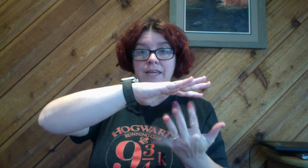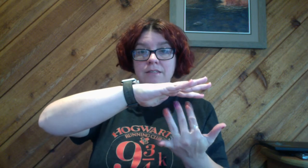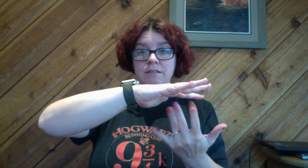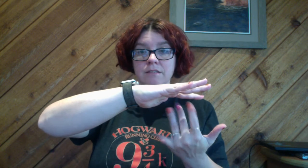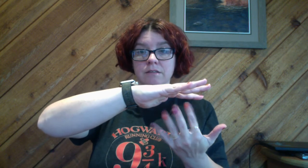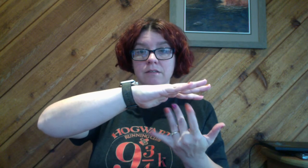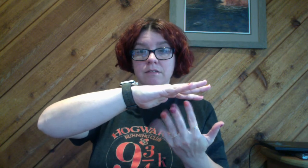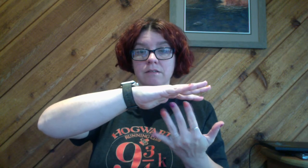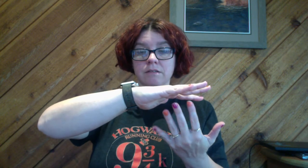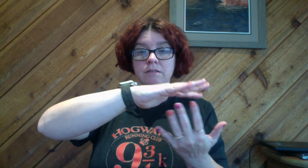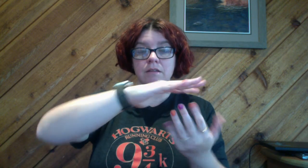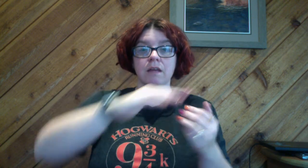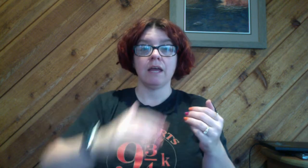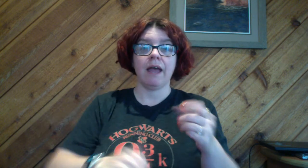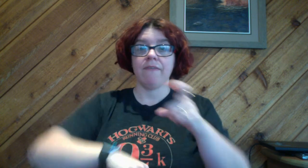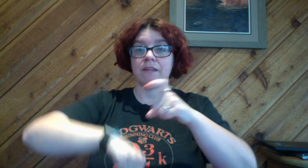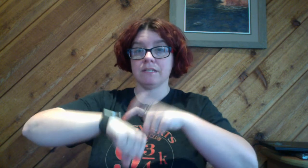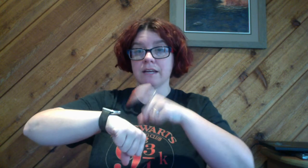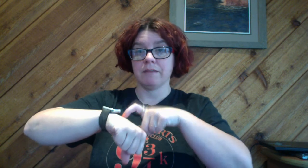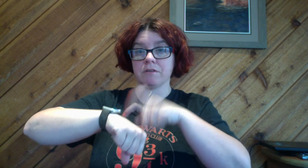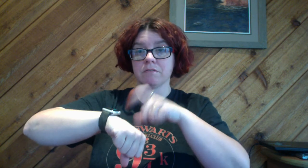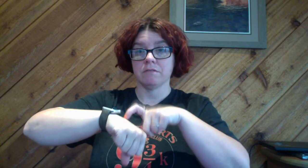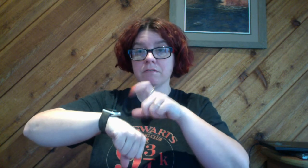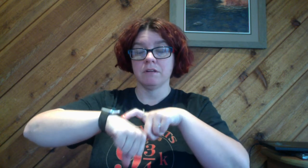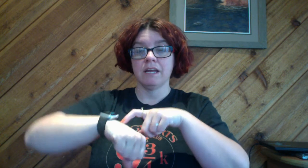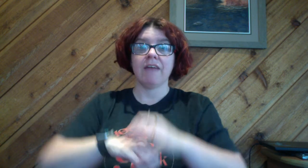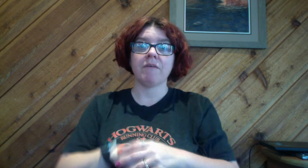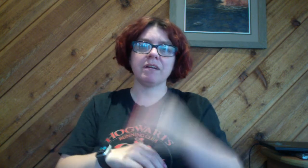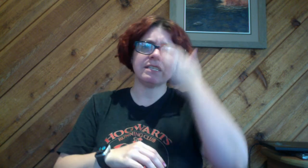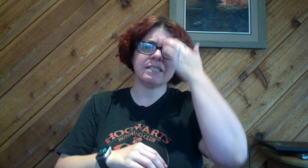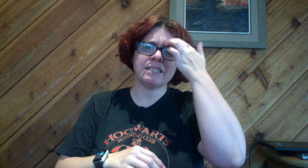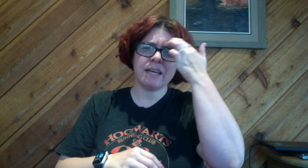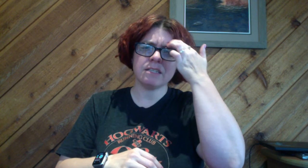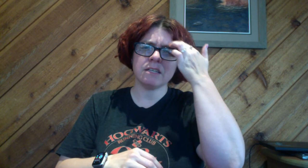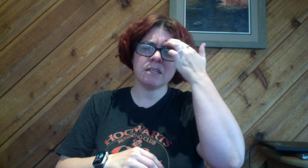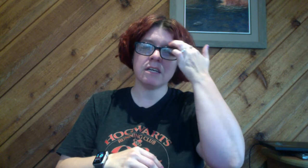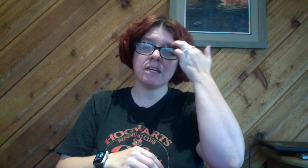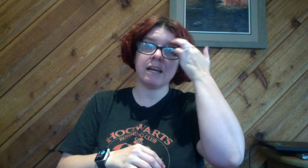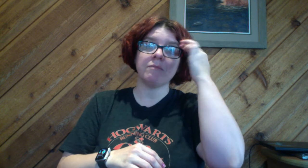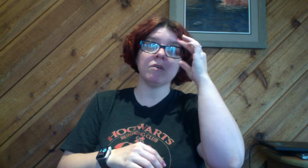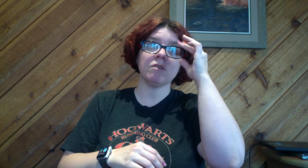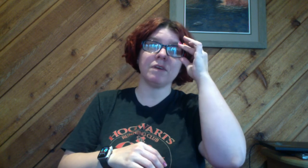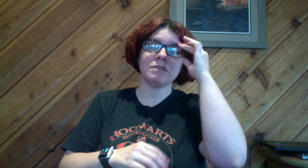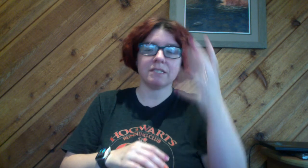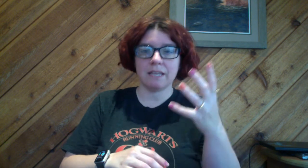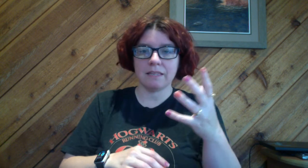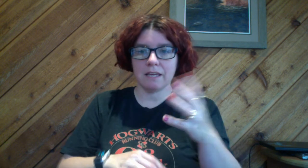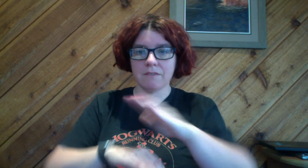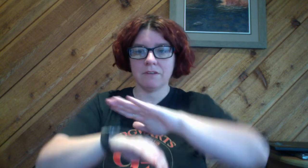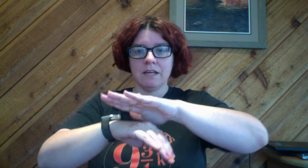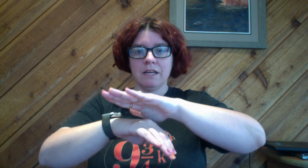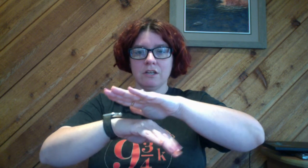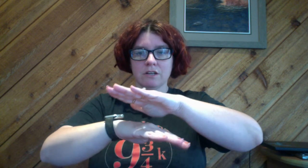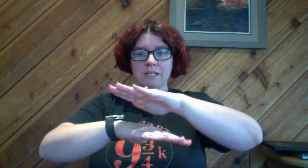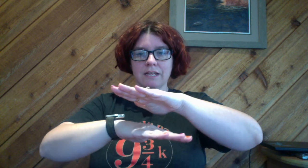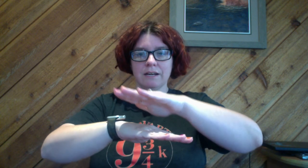Preheat. And then timer. If I'm going to set a timer or if I have to set the oven, you're going to take a dominant